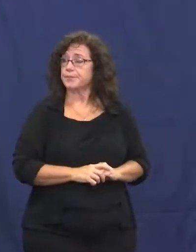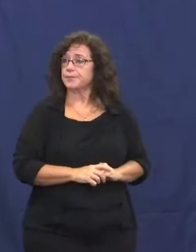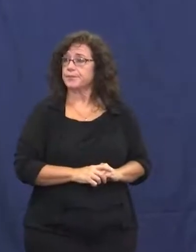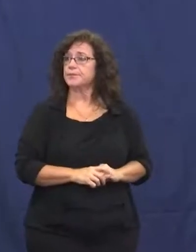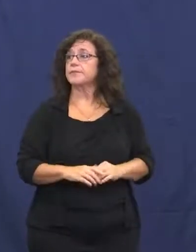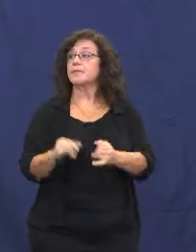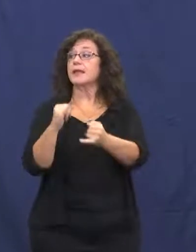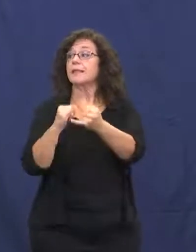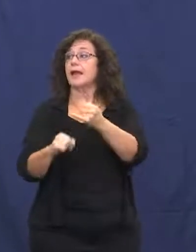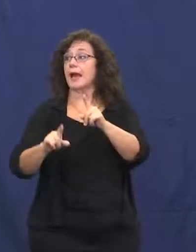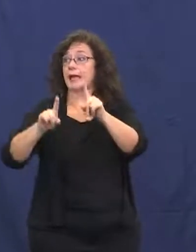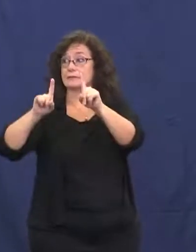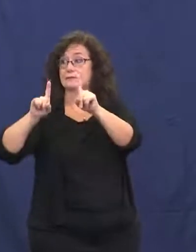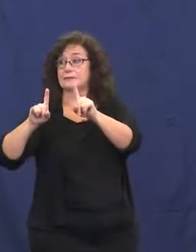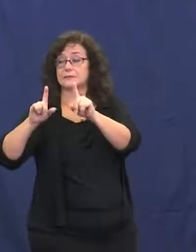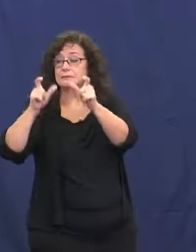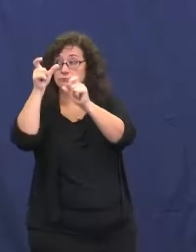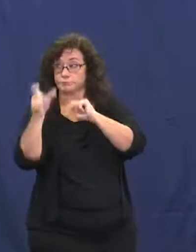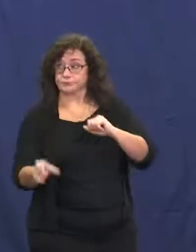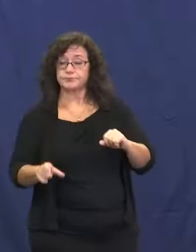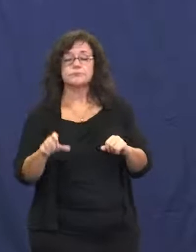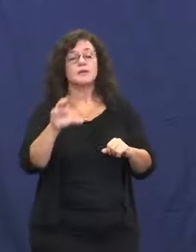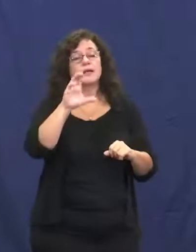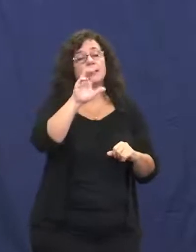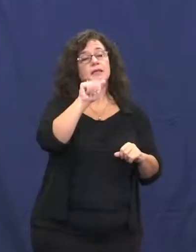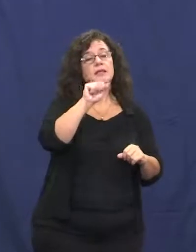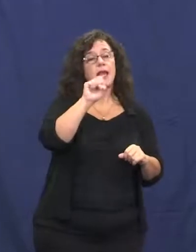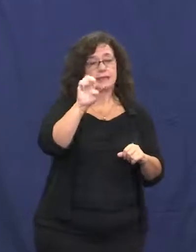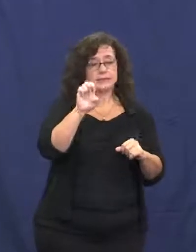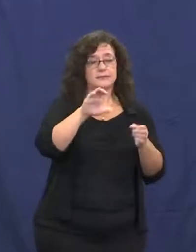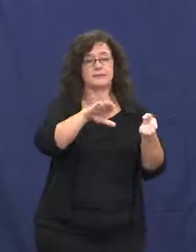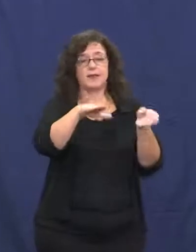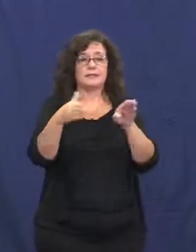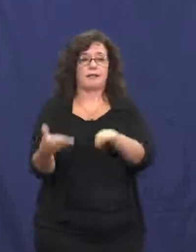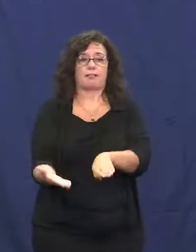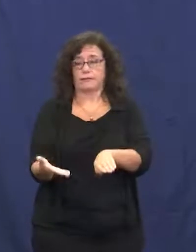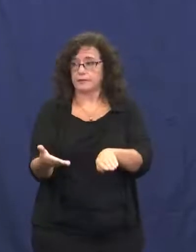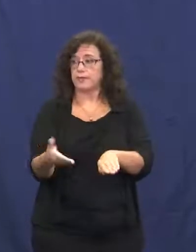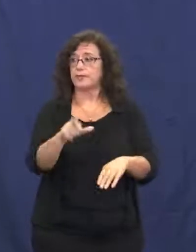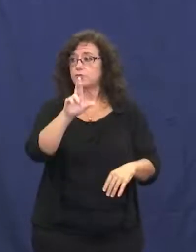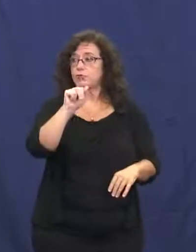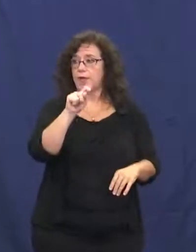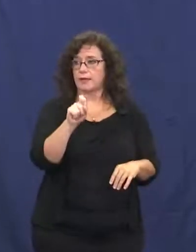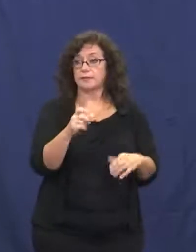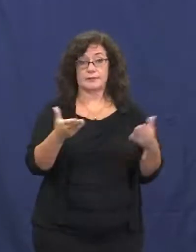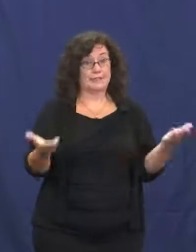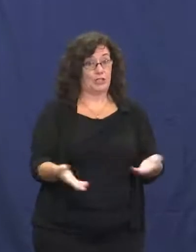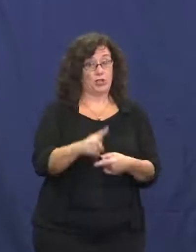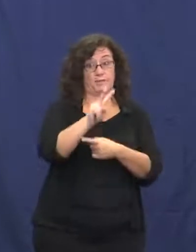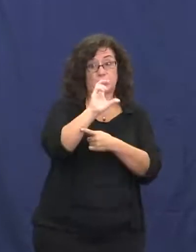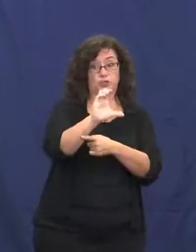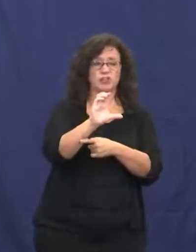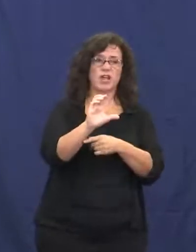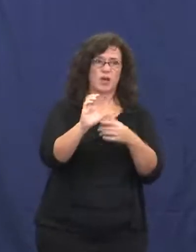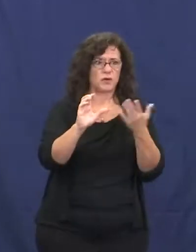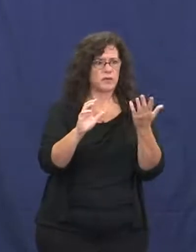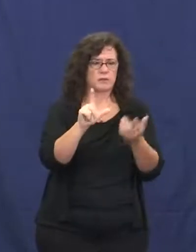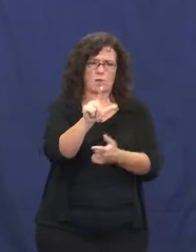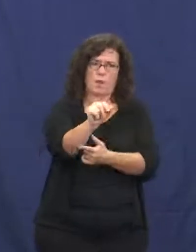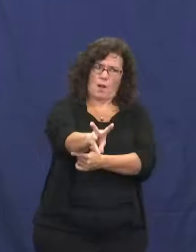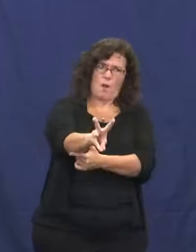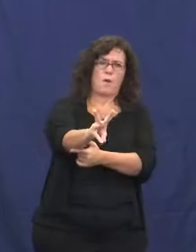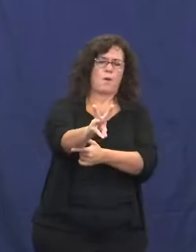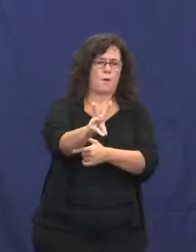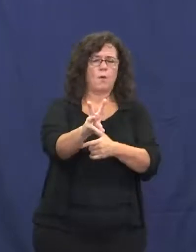has case fatality rate. And you see that Ventura County is among the lowest and the best when it comes to case